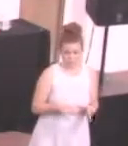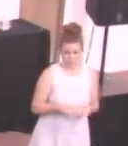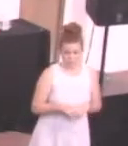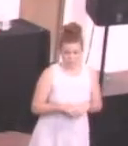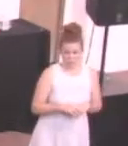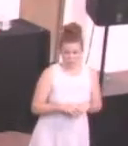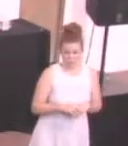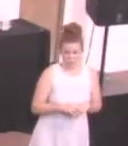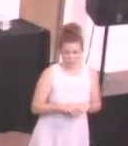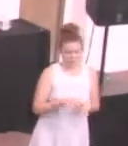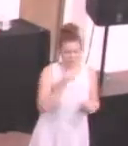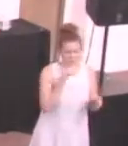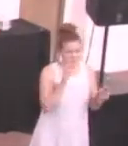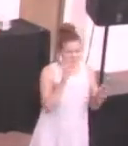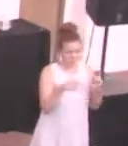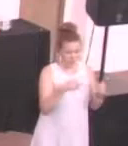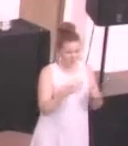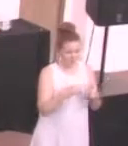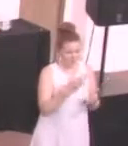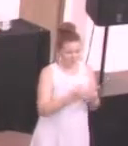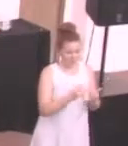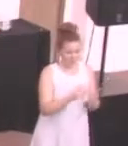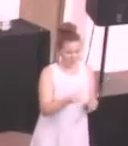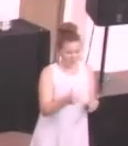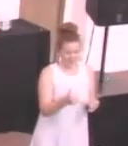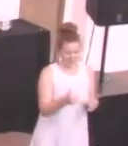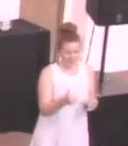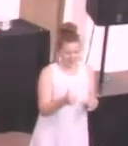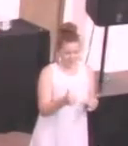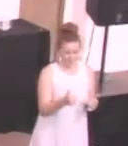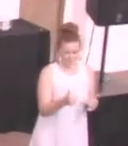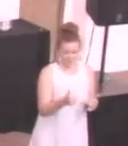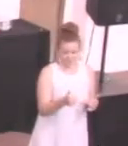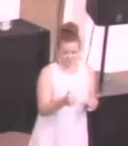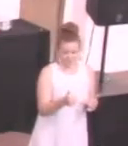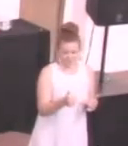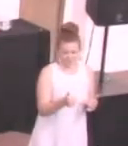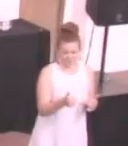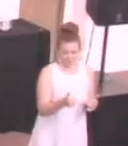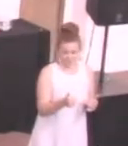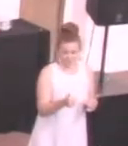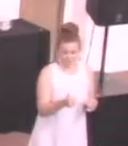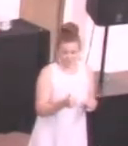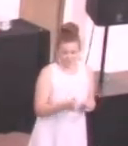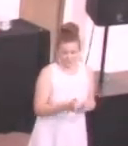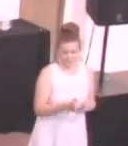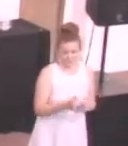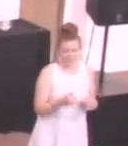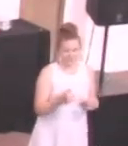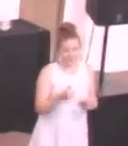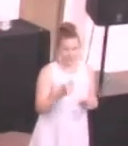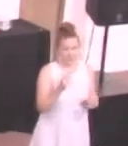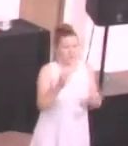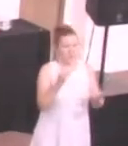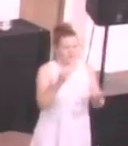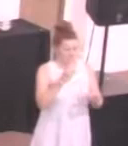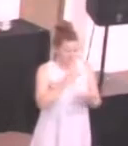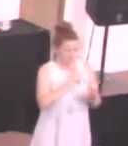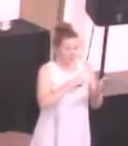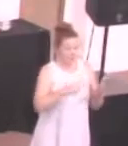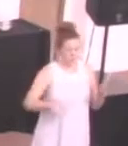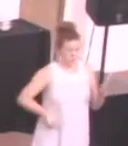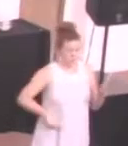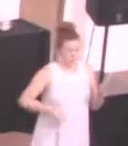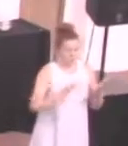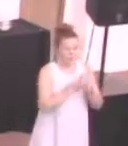Okay? Don't worry about anyone hears. I want you to all be honest right now. Can we do it? Say, Dear Lord,